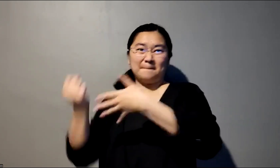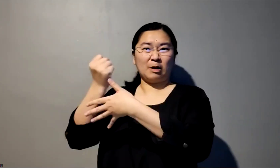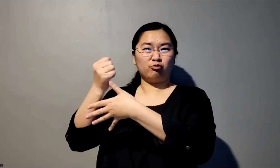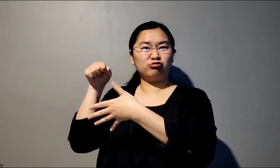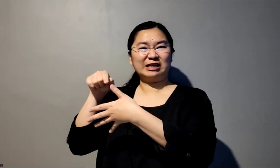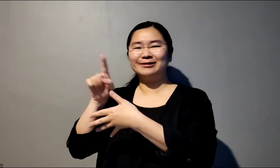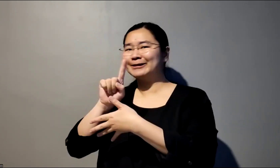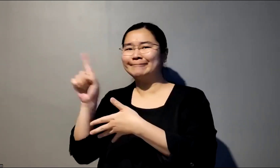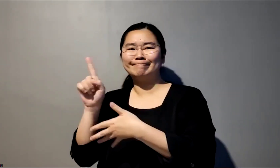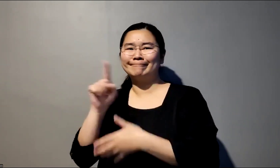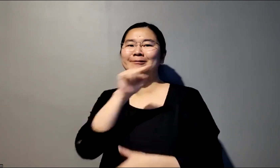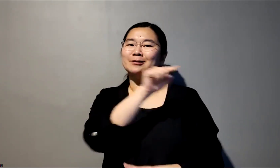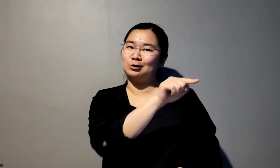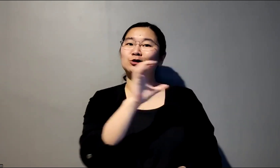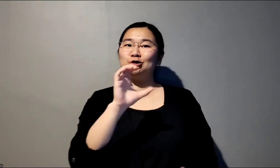tackle upon how